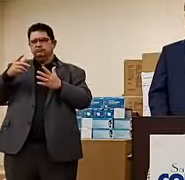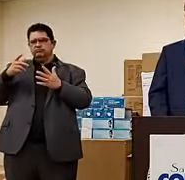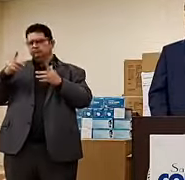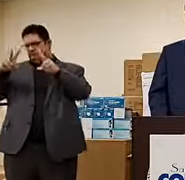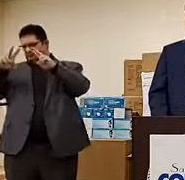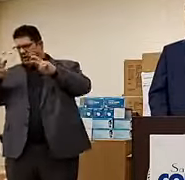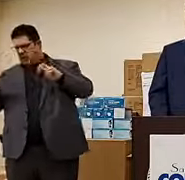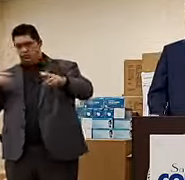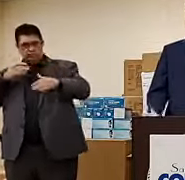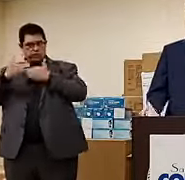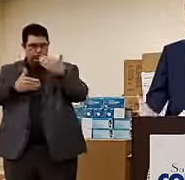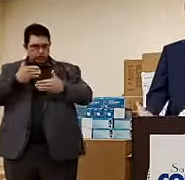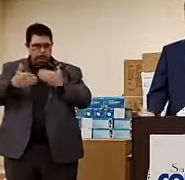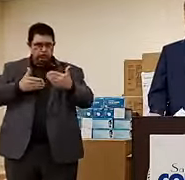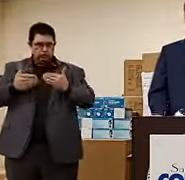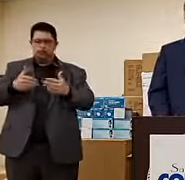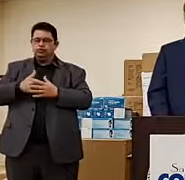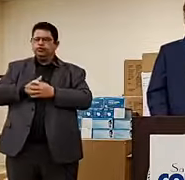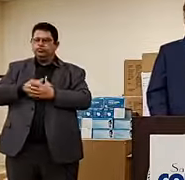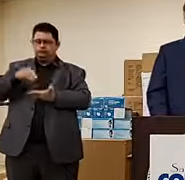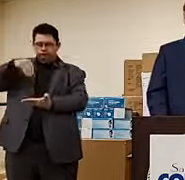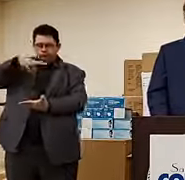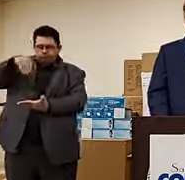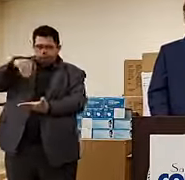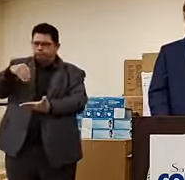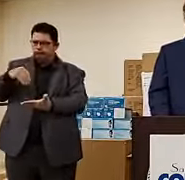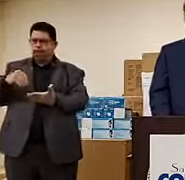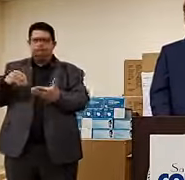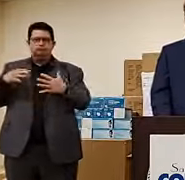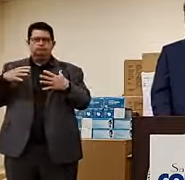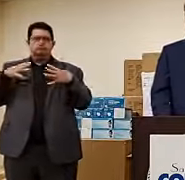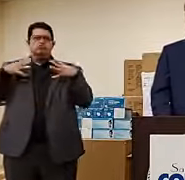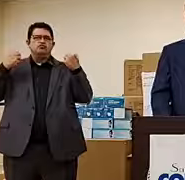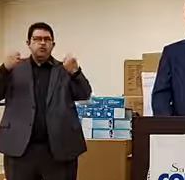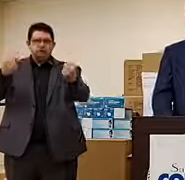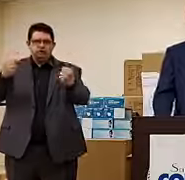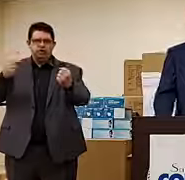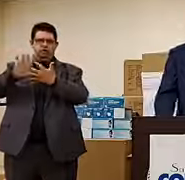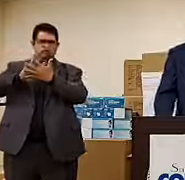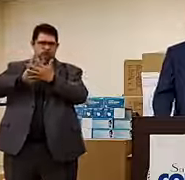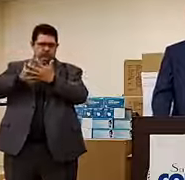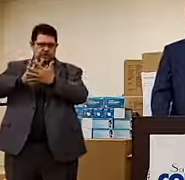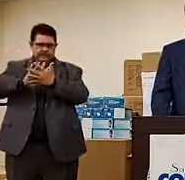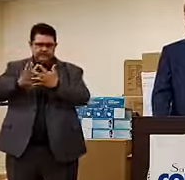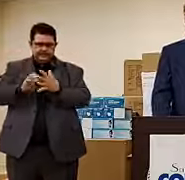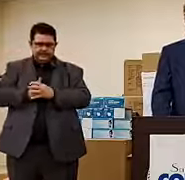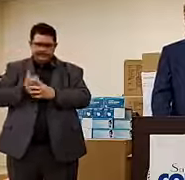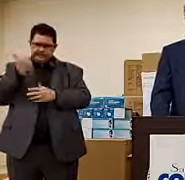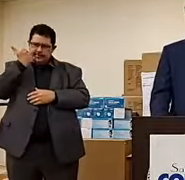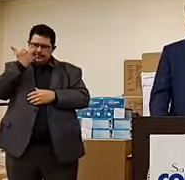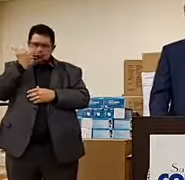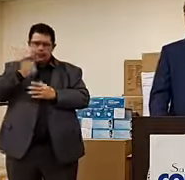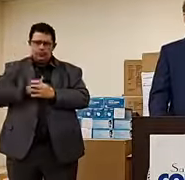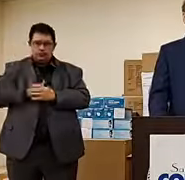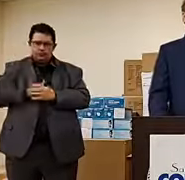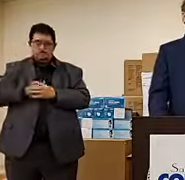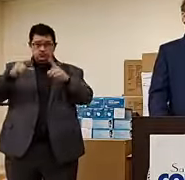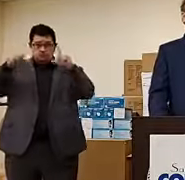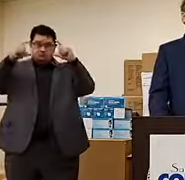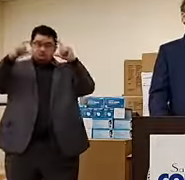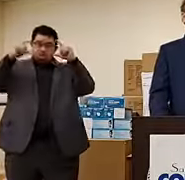procedures, imaging, restorations, and screenings. Optometry services are also